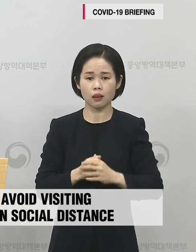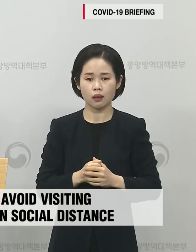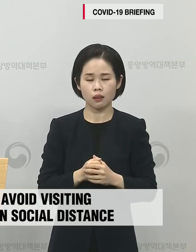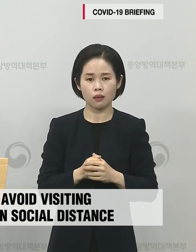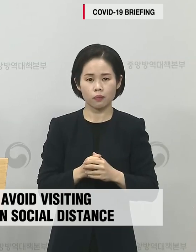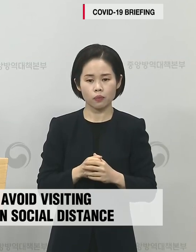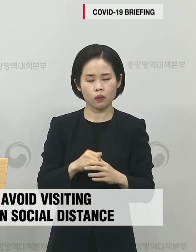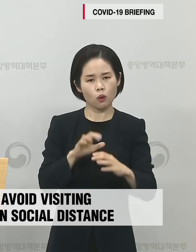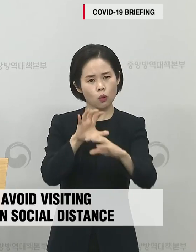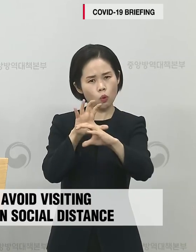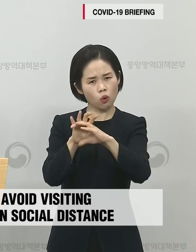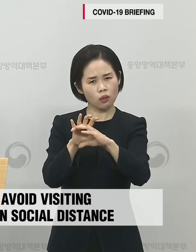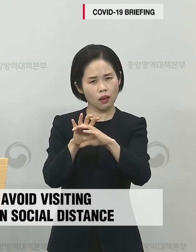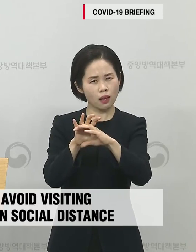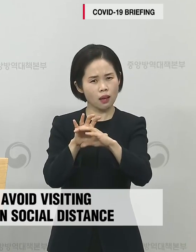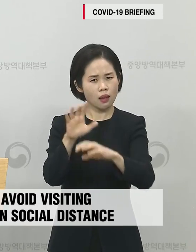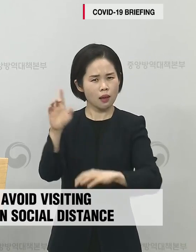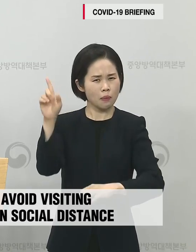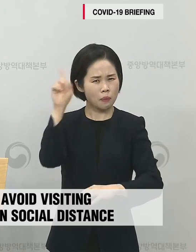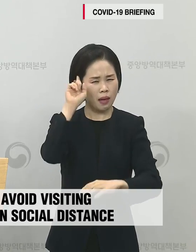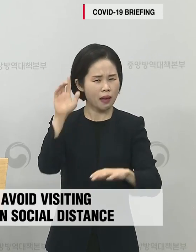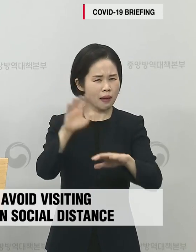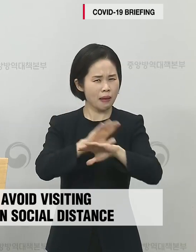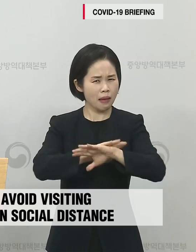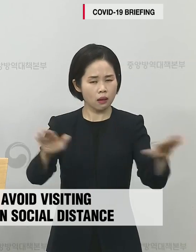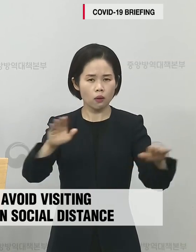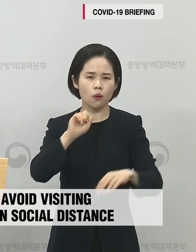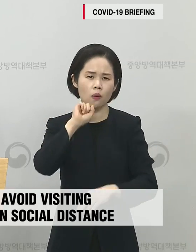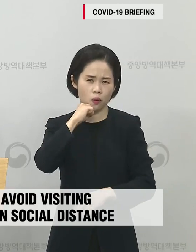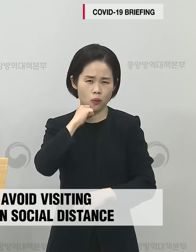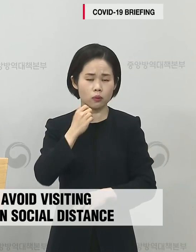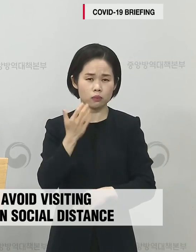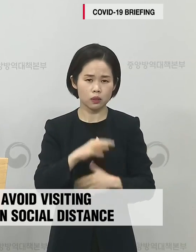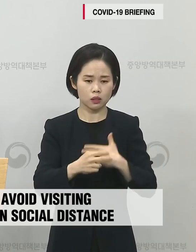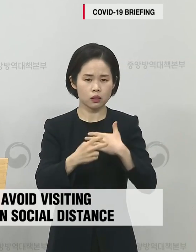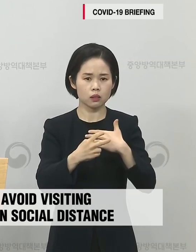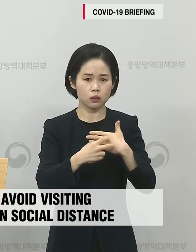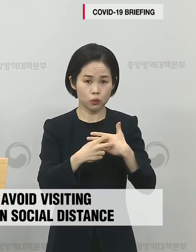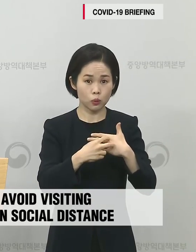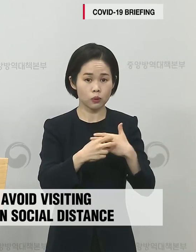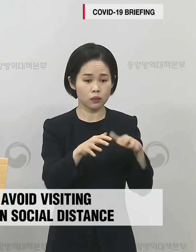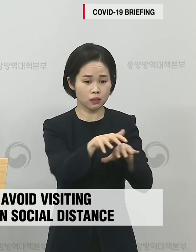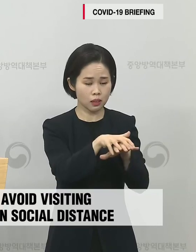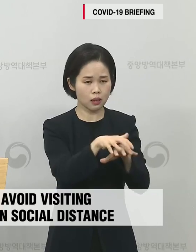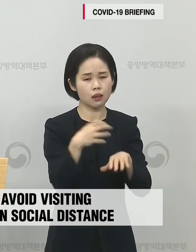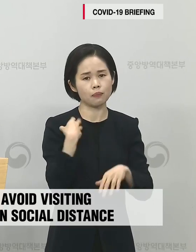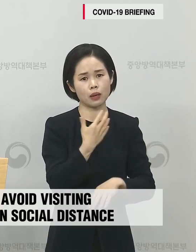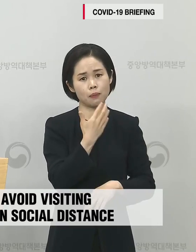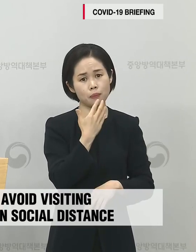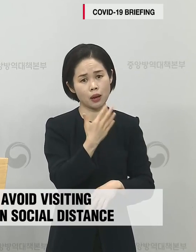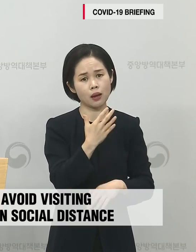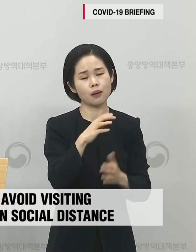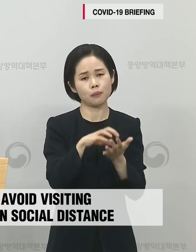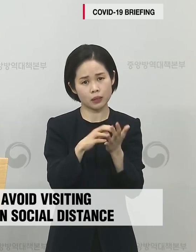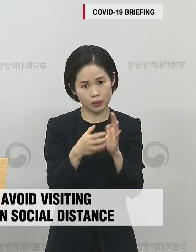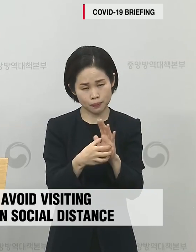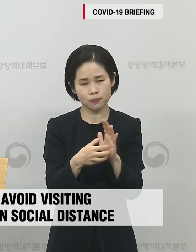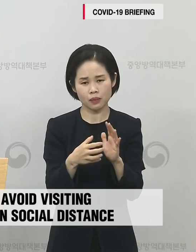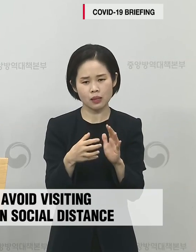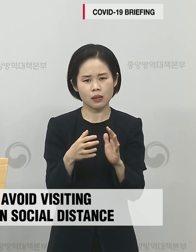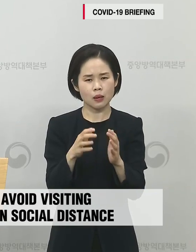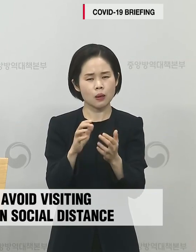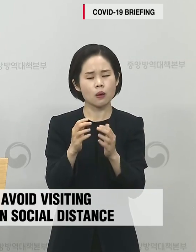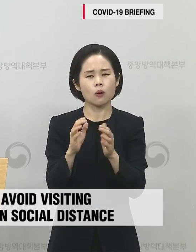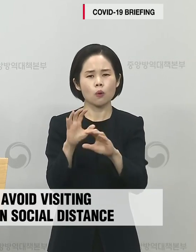10 days. And therefore, it is difficult for us to terminate the virus however, it is possible for us